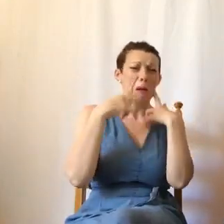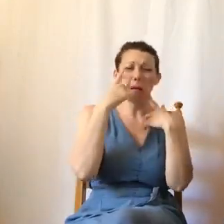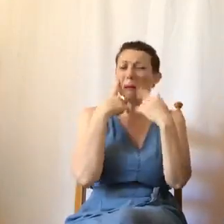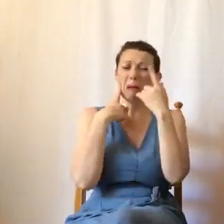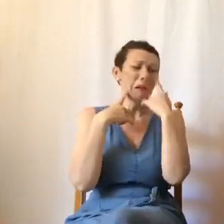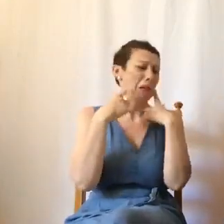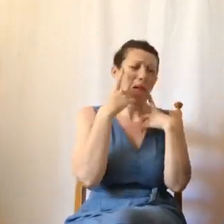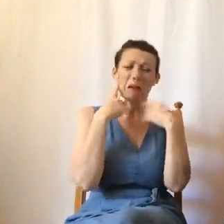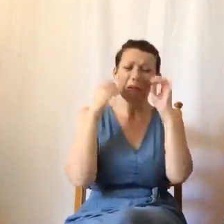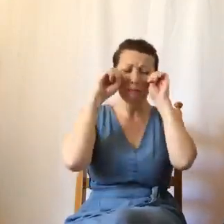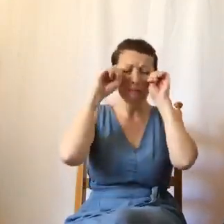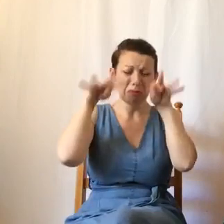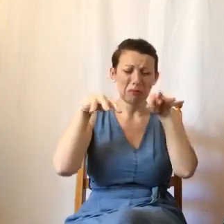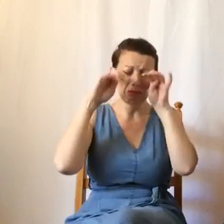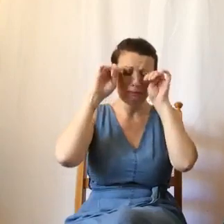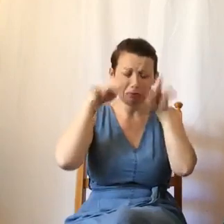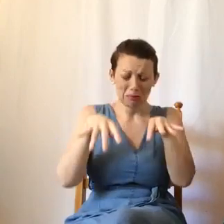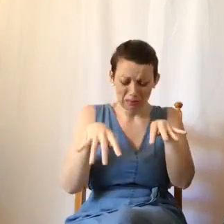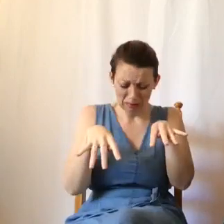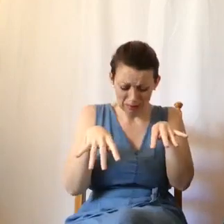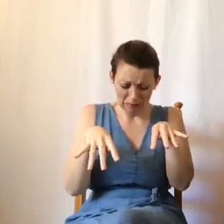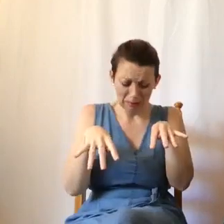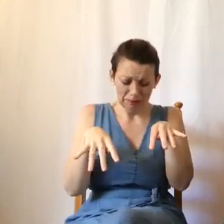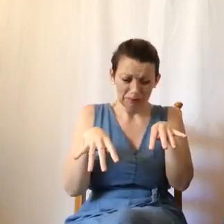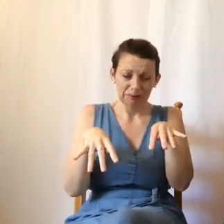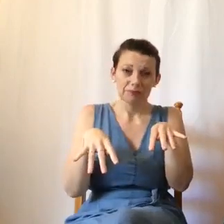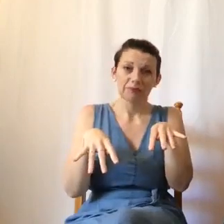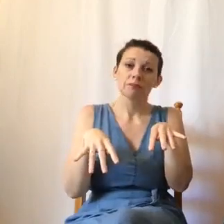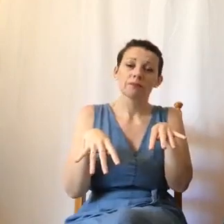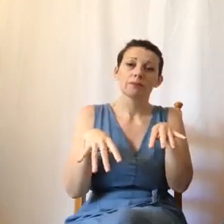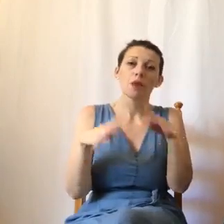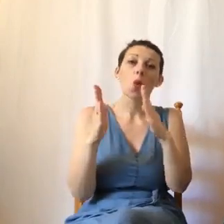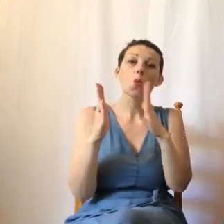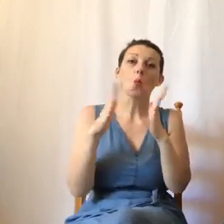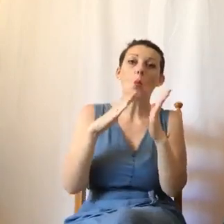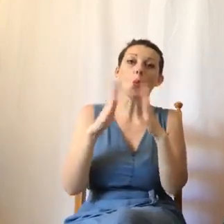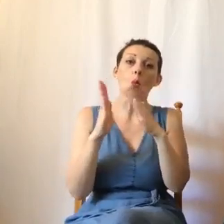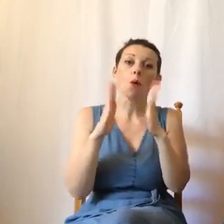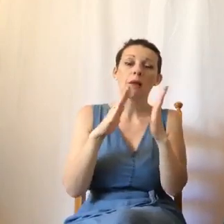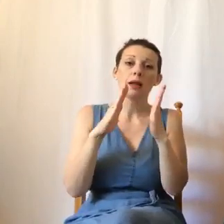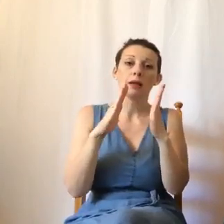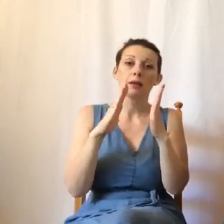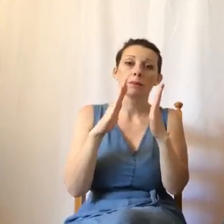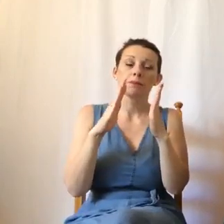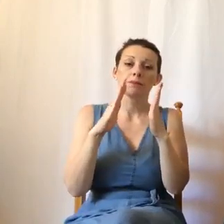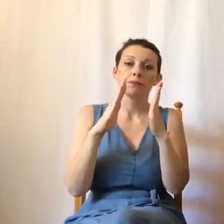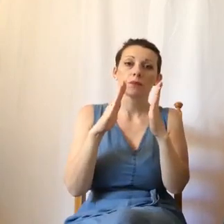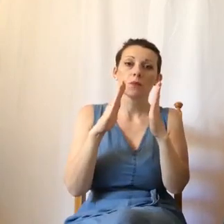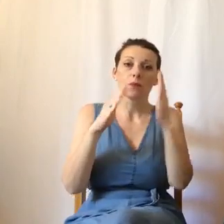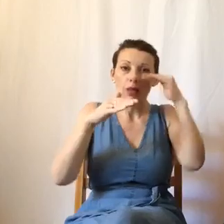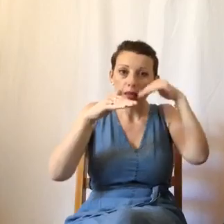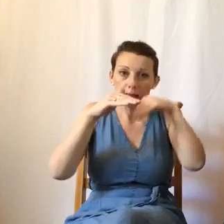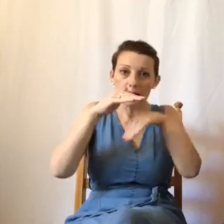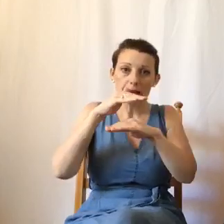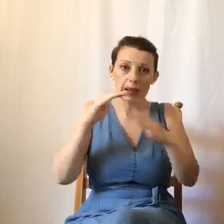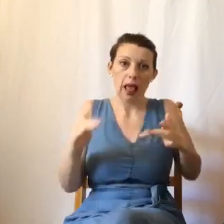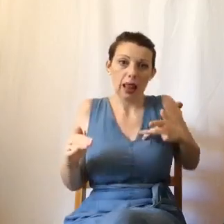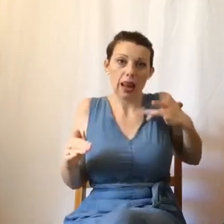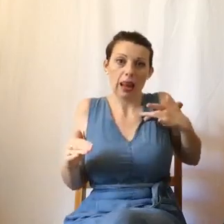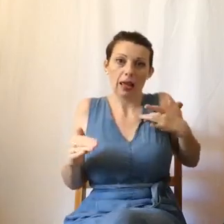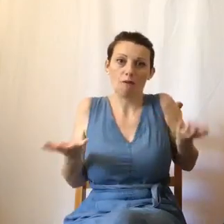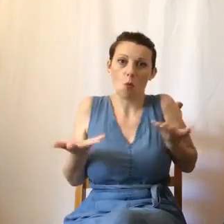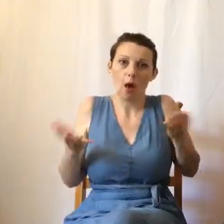Woblin moved into a cave down beside the sea. With no one there to stare